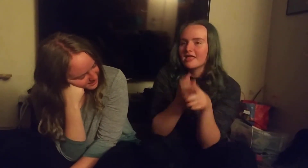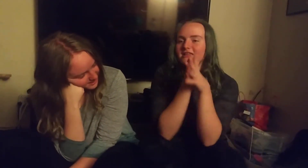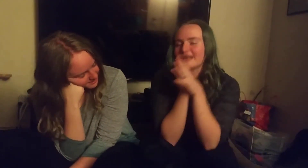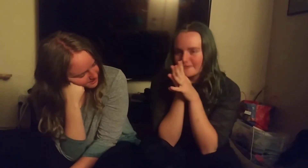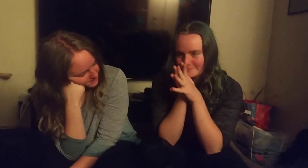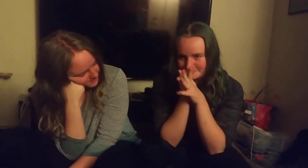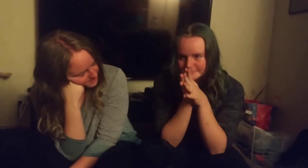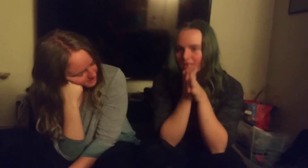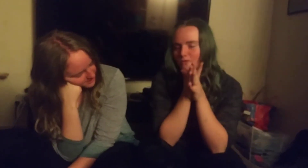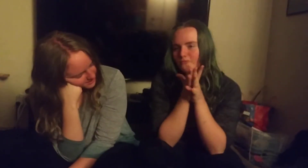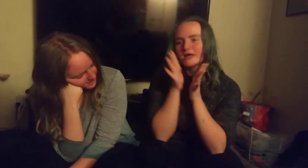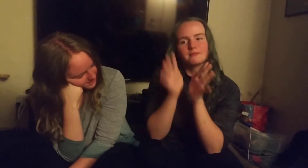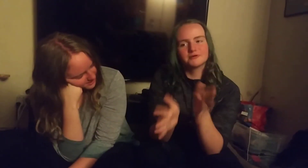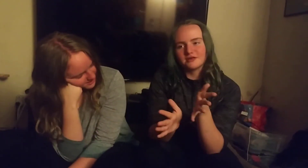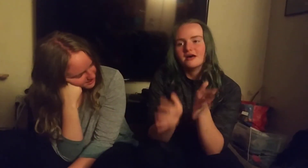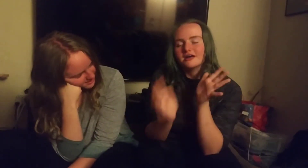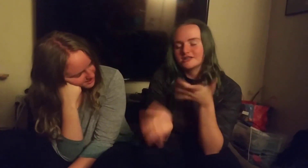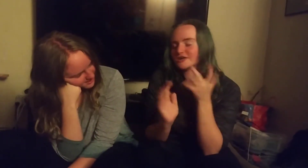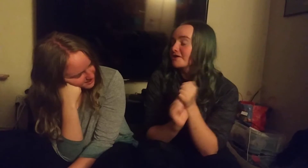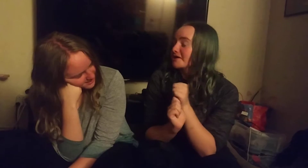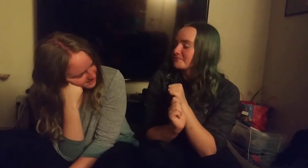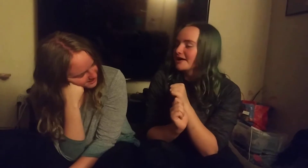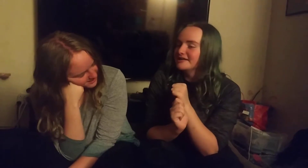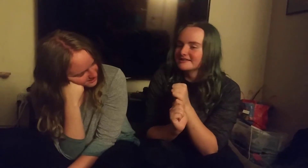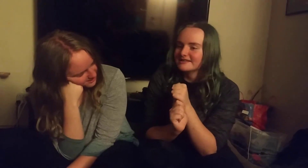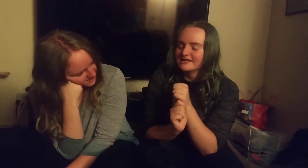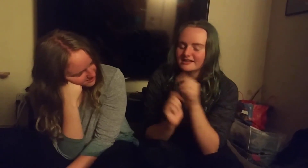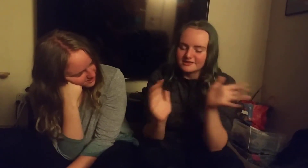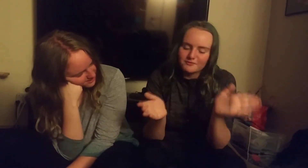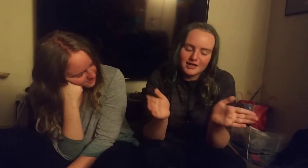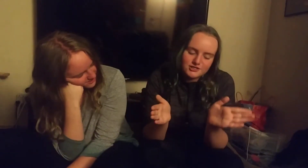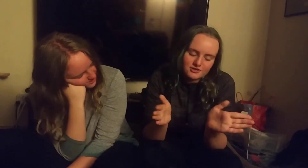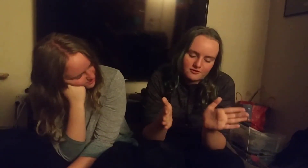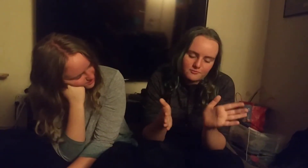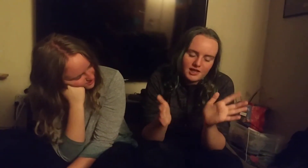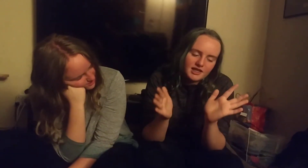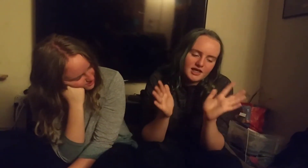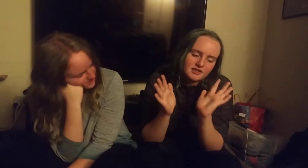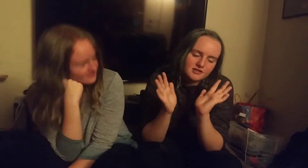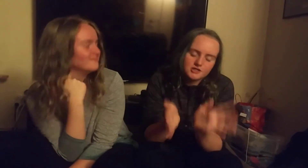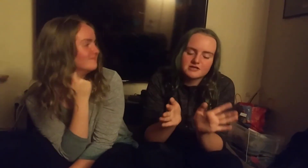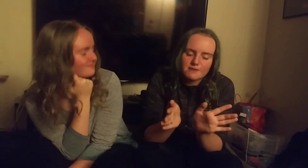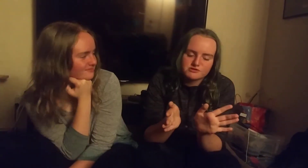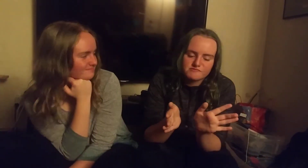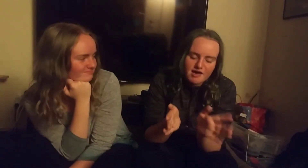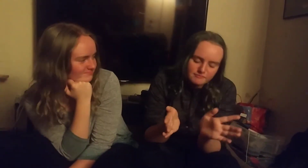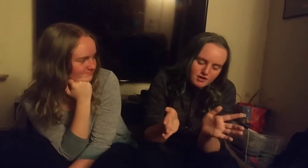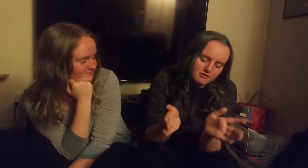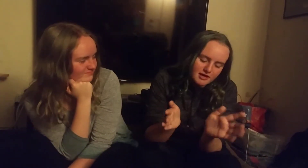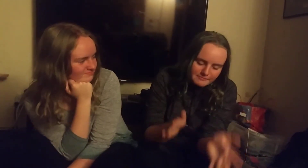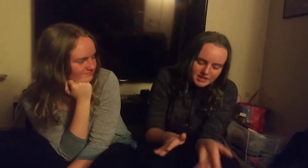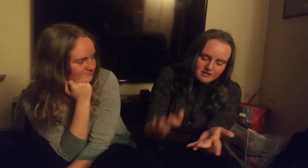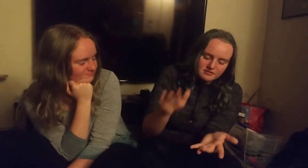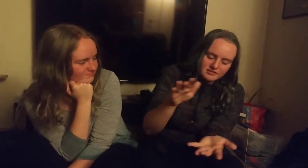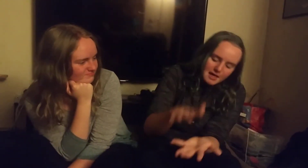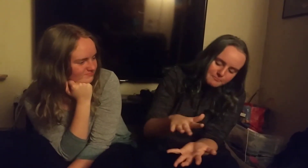Now, we gotta put the sugar in, right? Oh no. The white sugar. We need 2 cups of that. Okay, that puts it